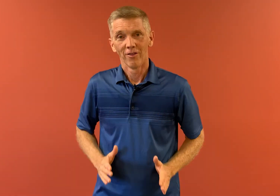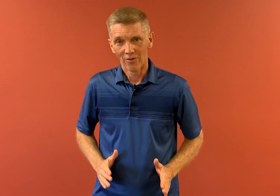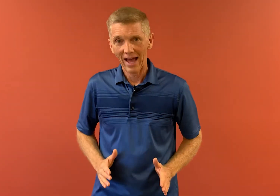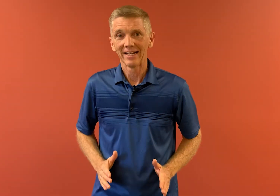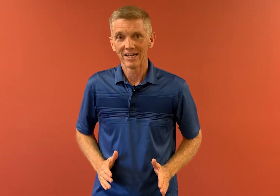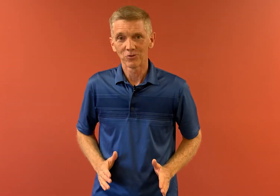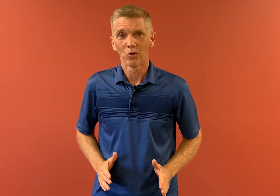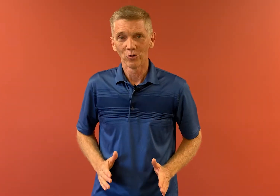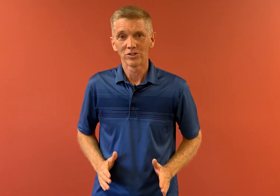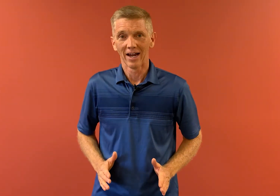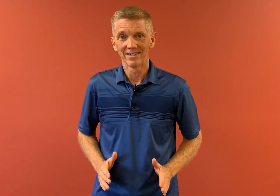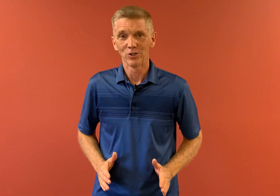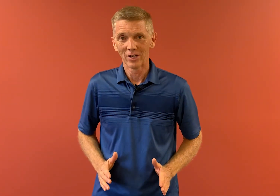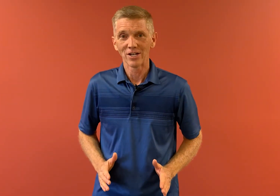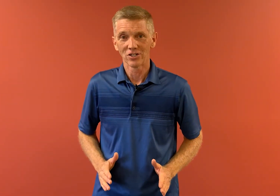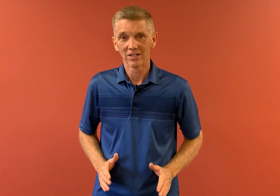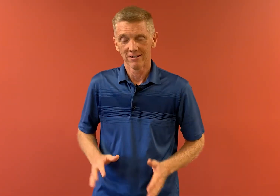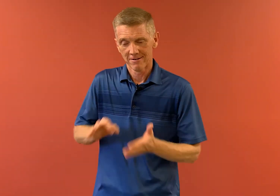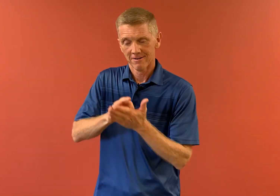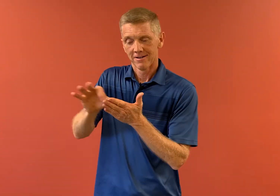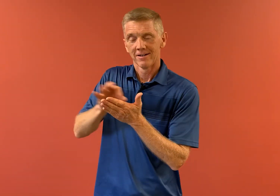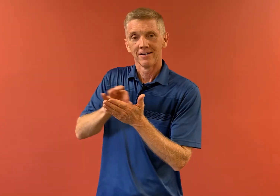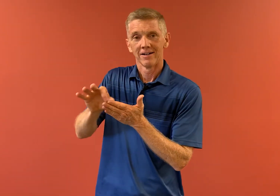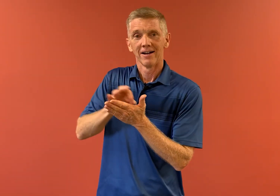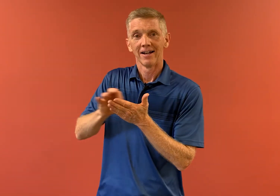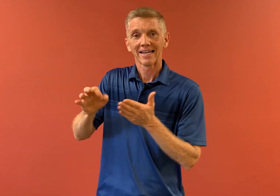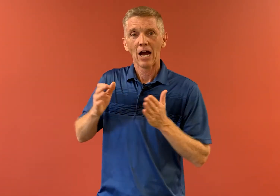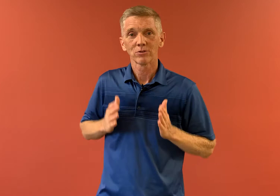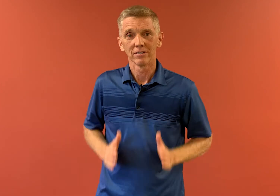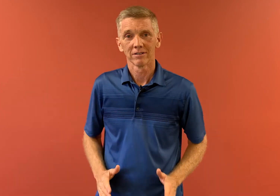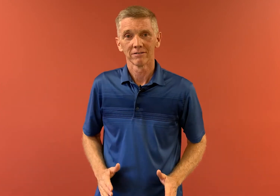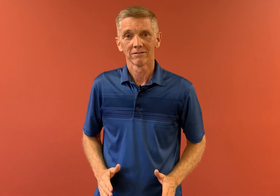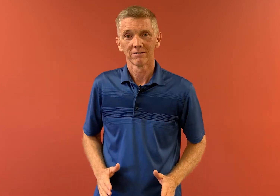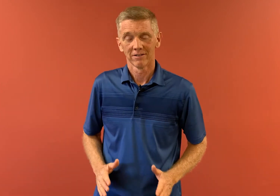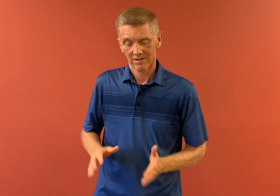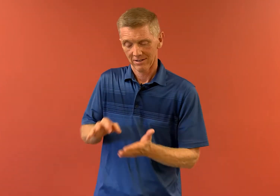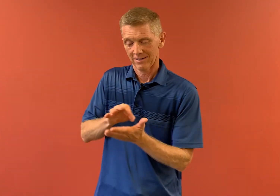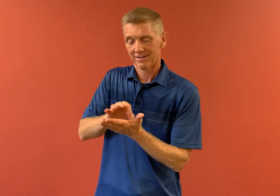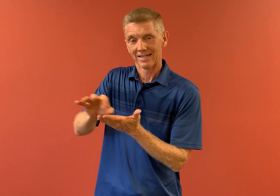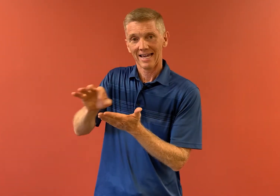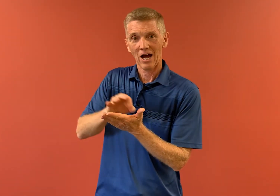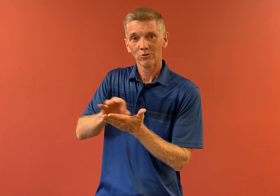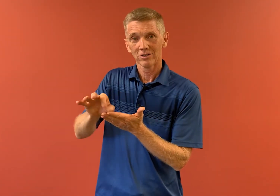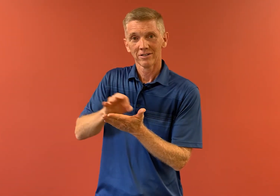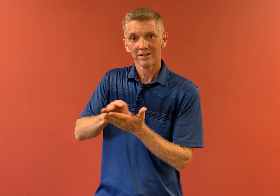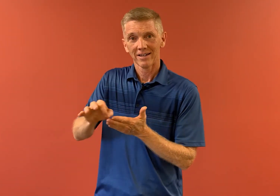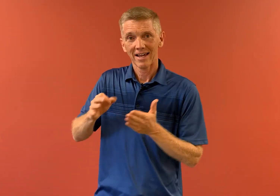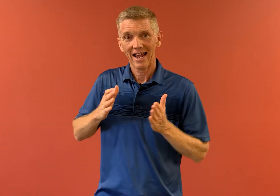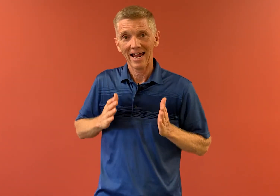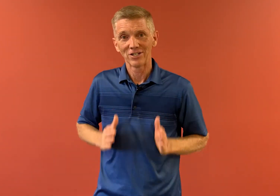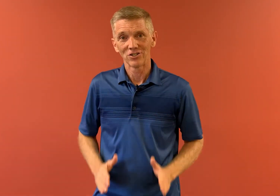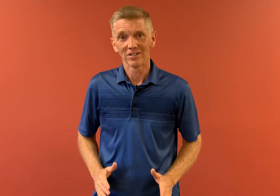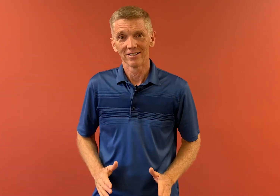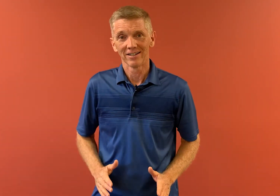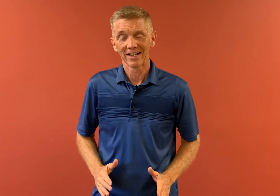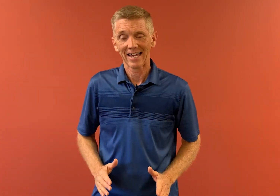that is one of those signs that use agency. An accountant. To count, an agency, an